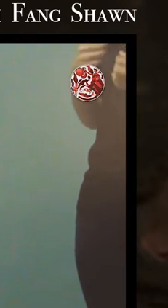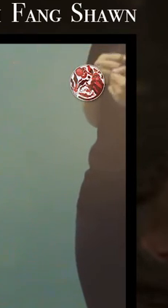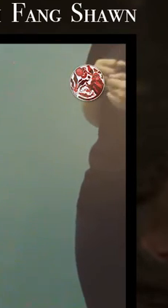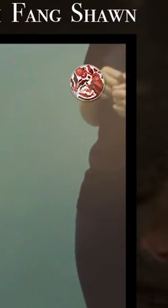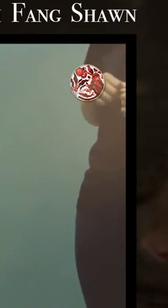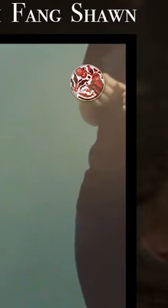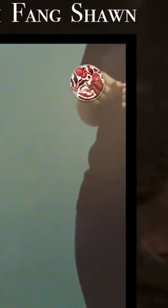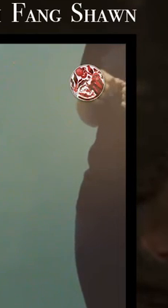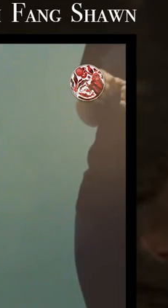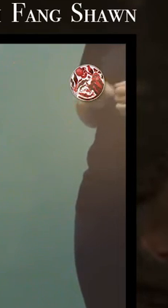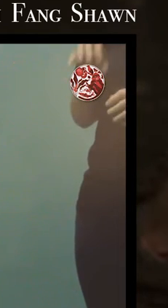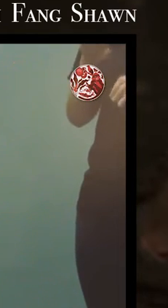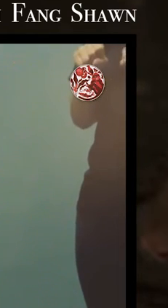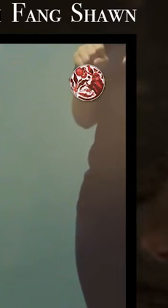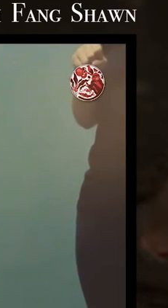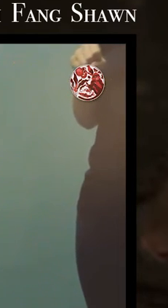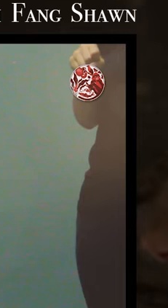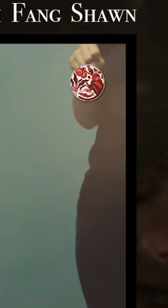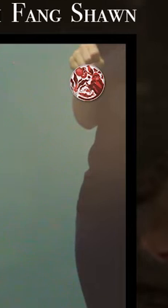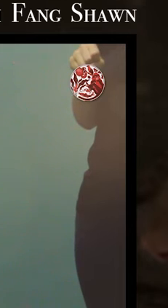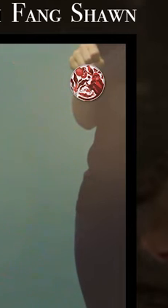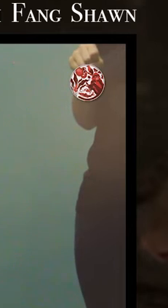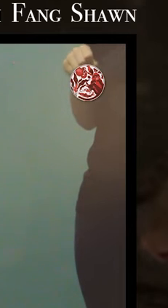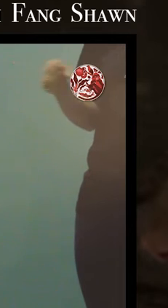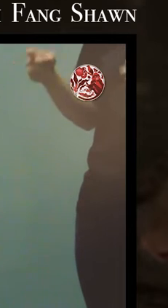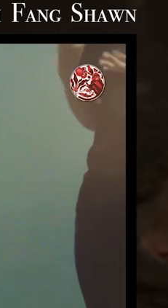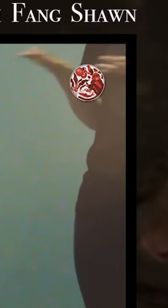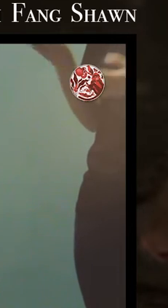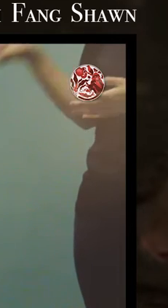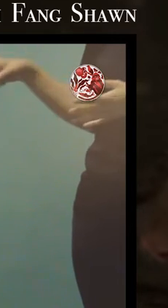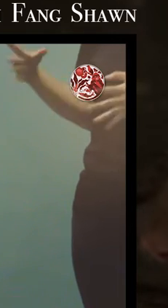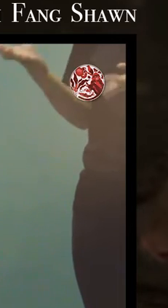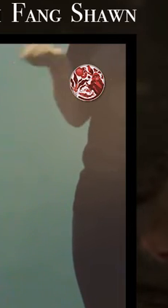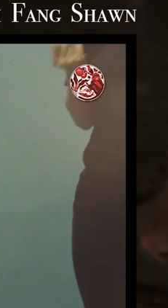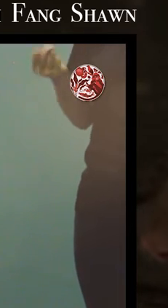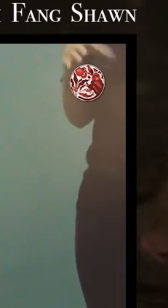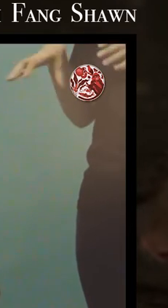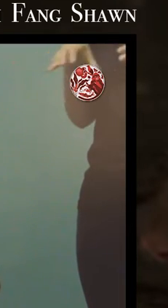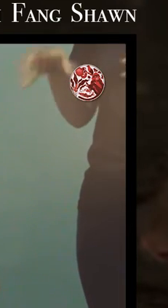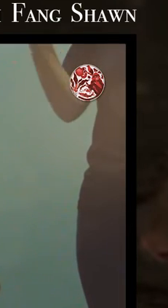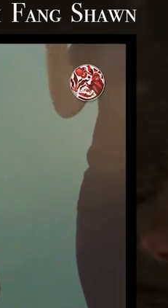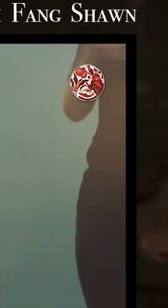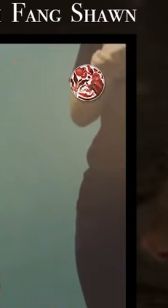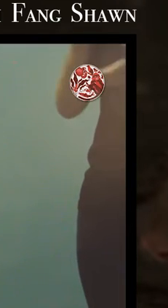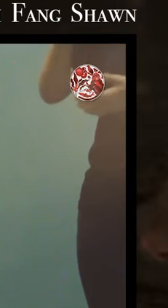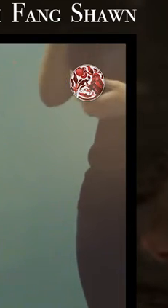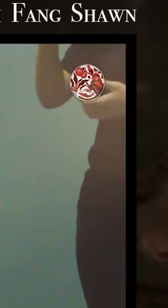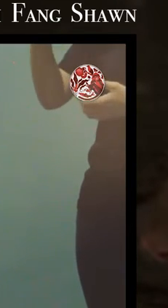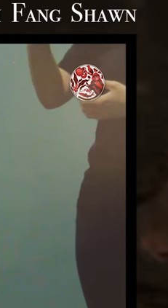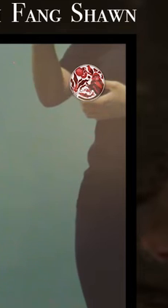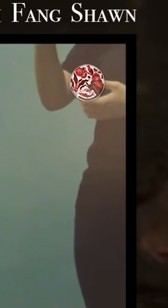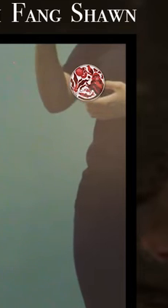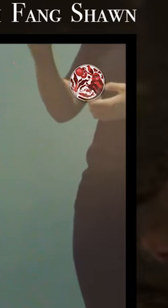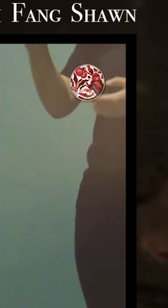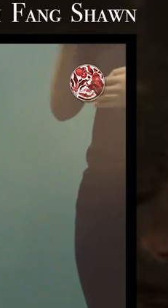right? And so, what I wanted to do was to marry two of my educational backgrounds